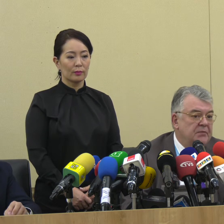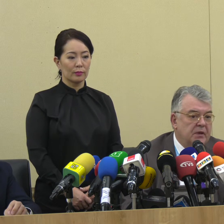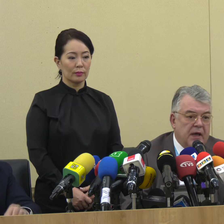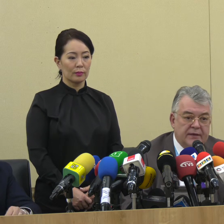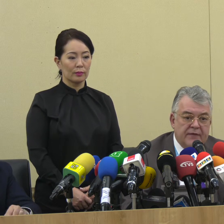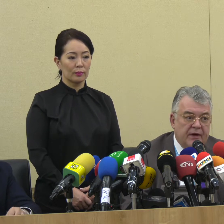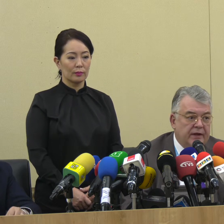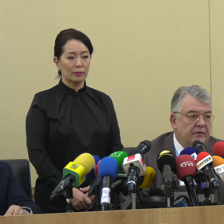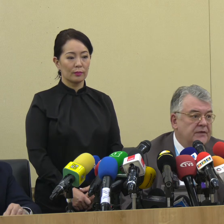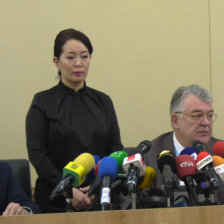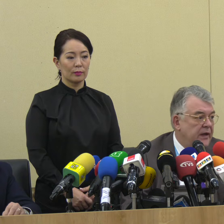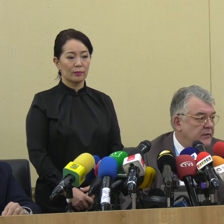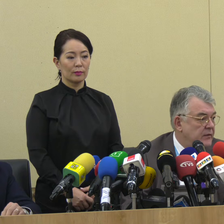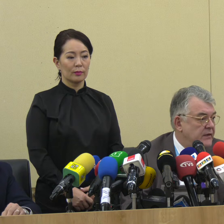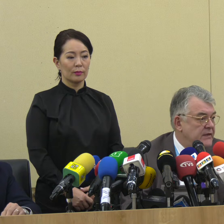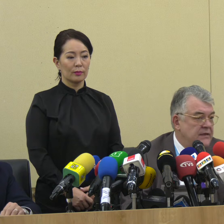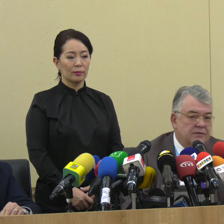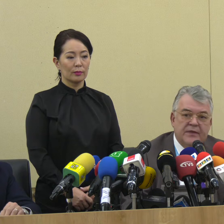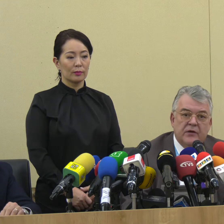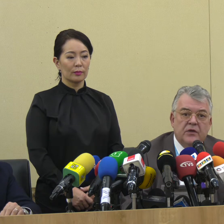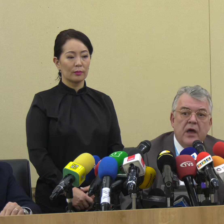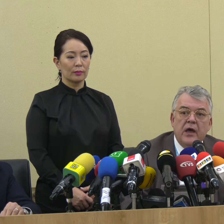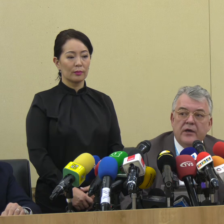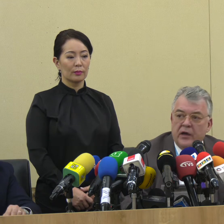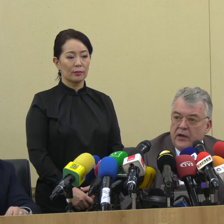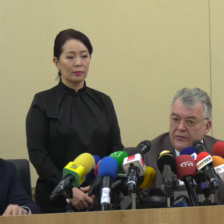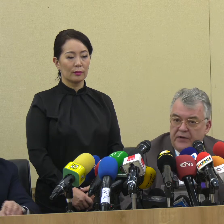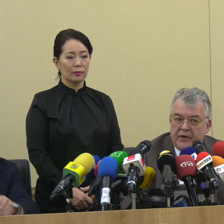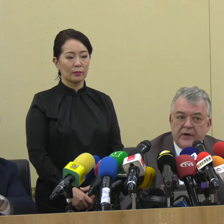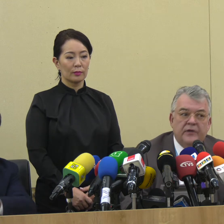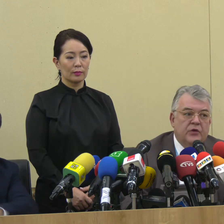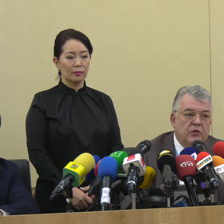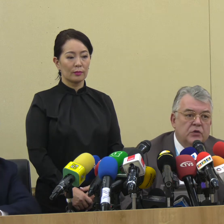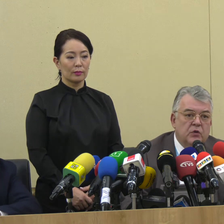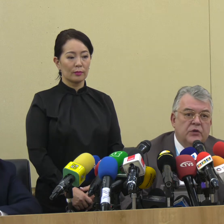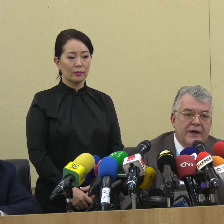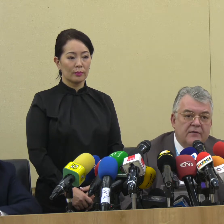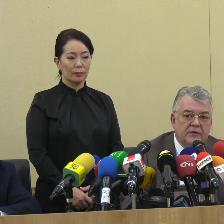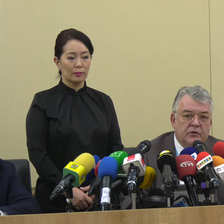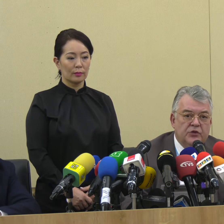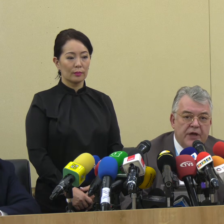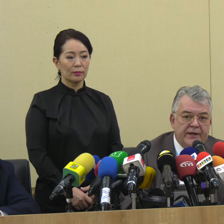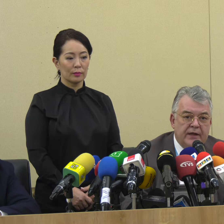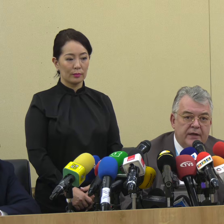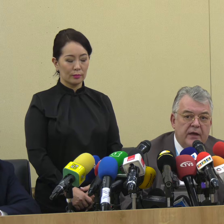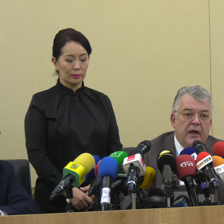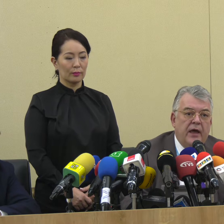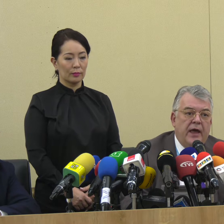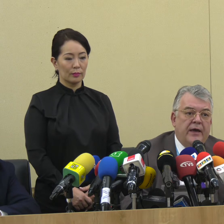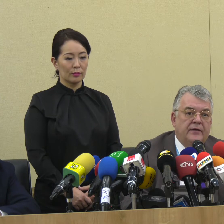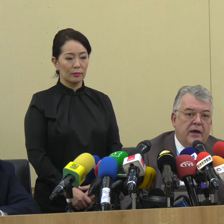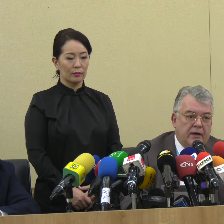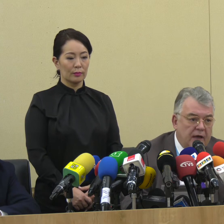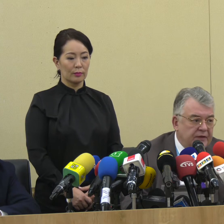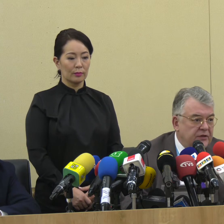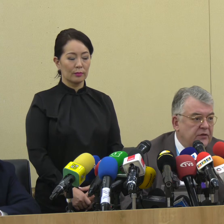some people are traveling with mild diseases without fever, those who travel to China